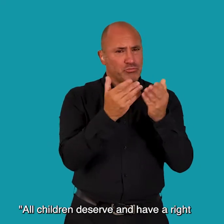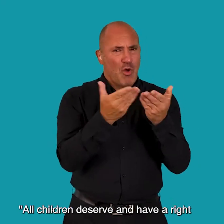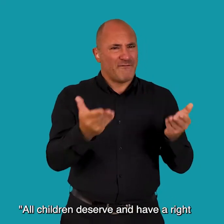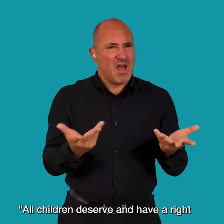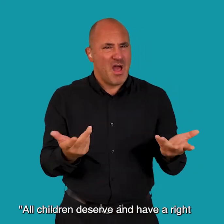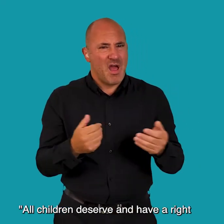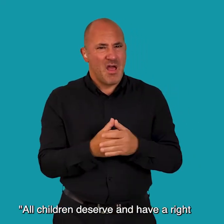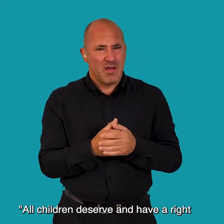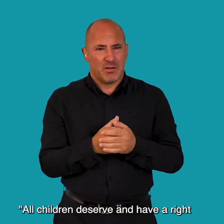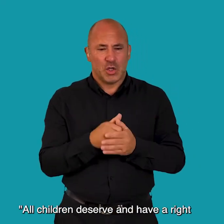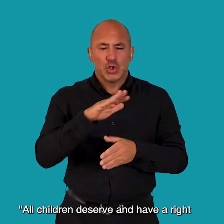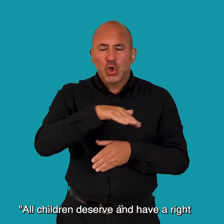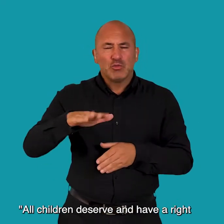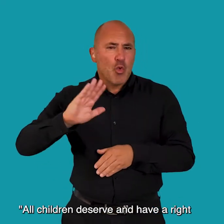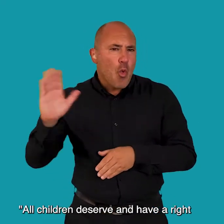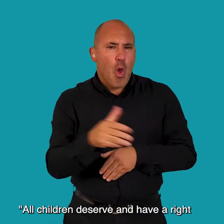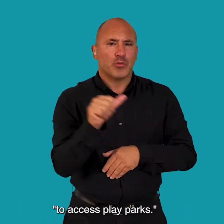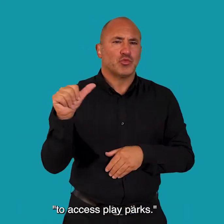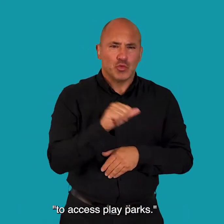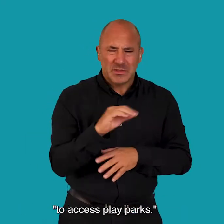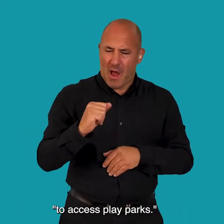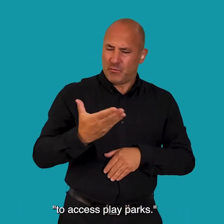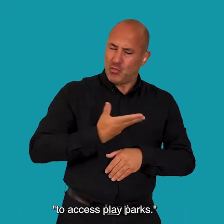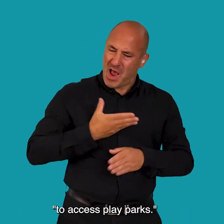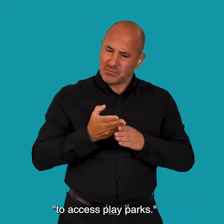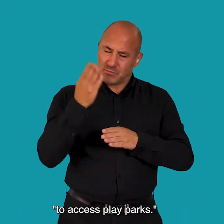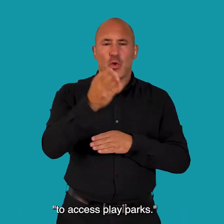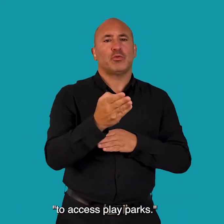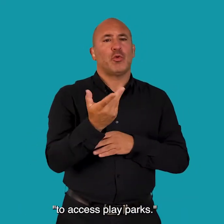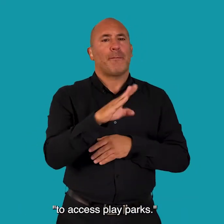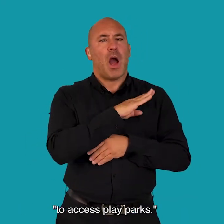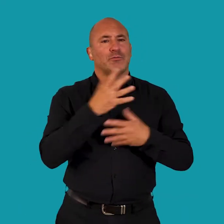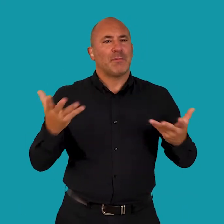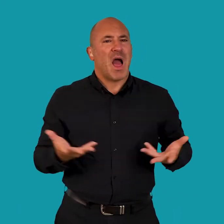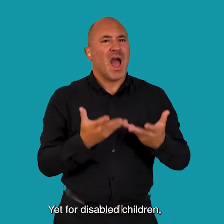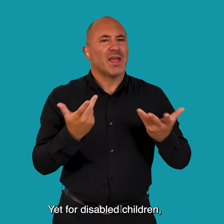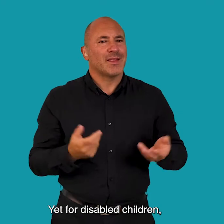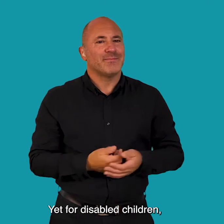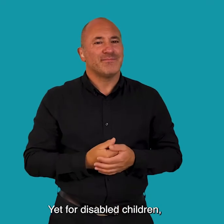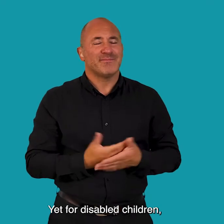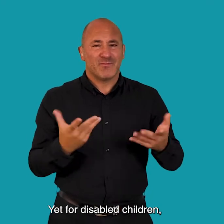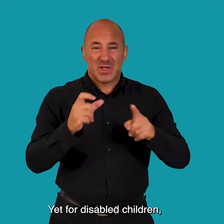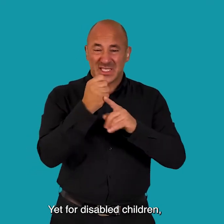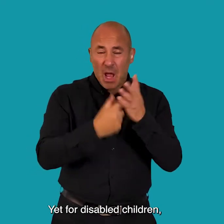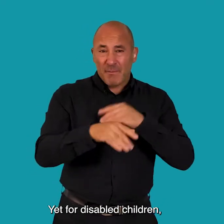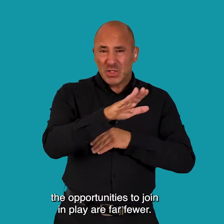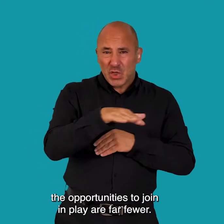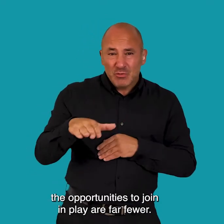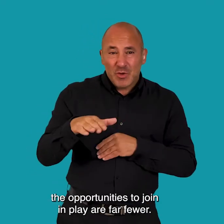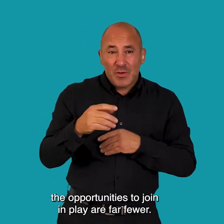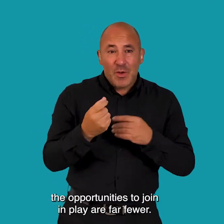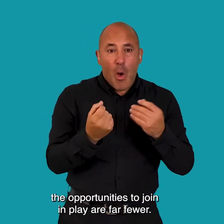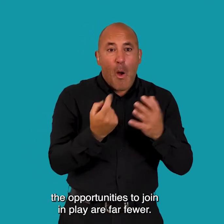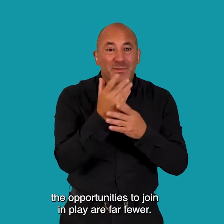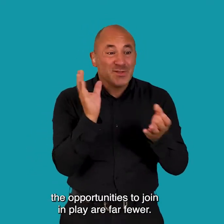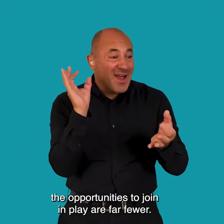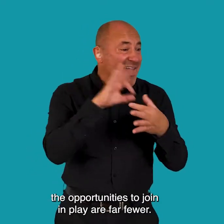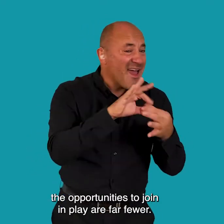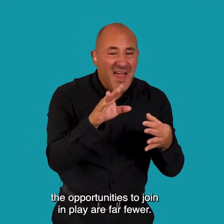All children deserve and have a right to access play parks. Yet for disabled children, the opportunities to join in play are